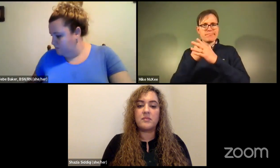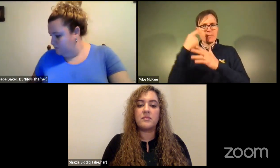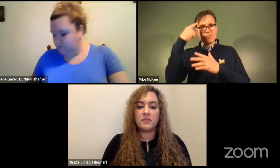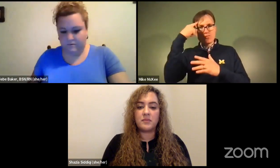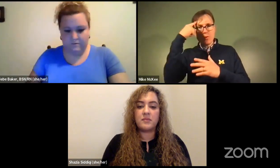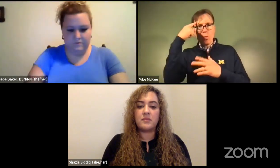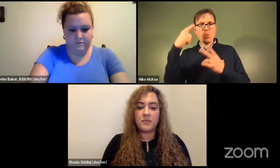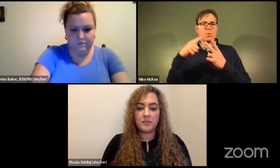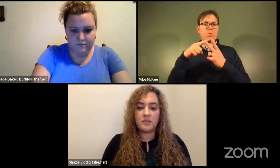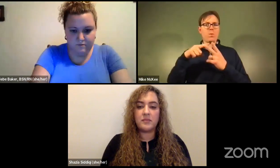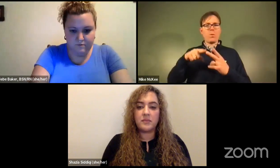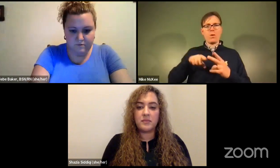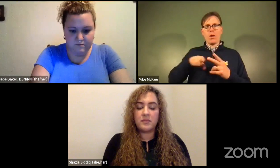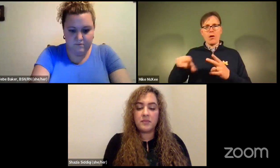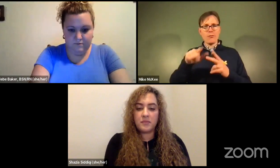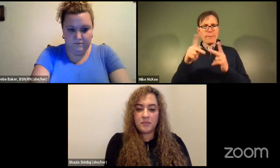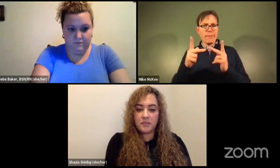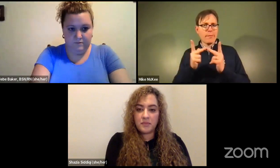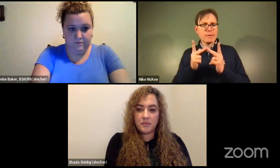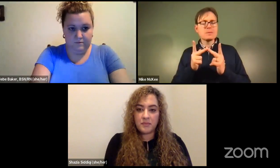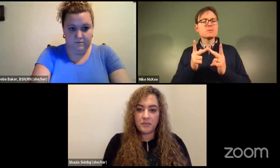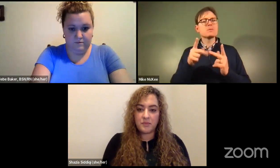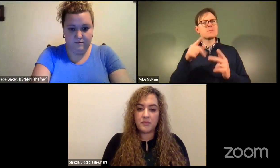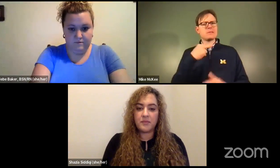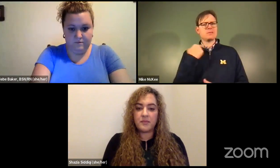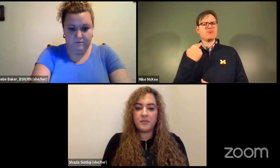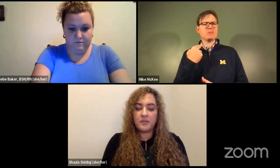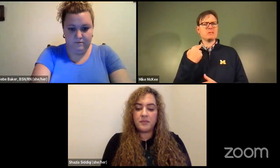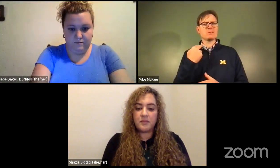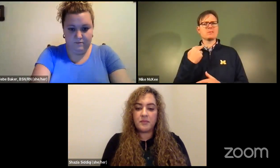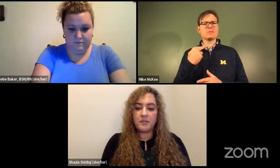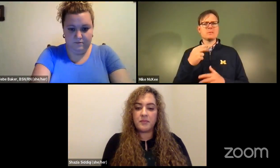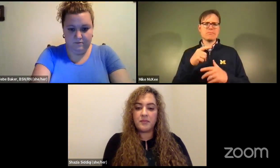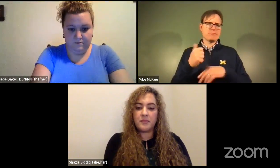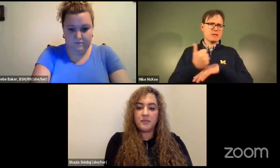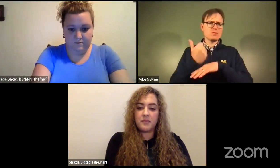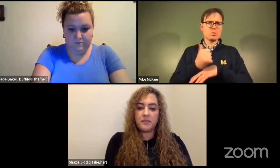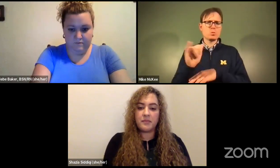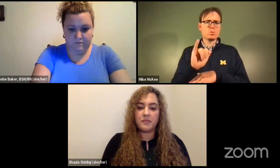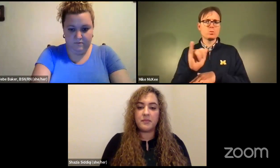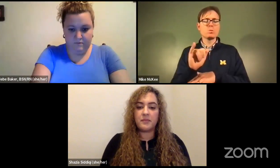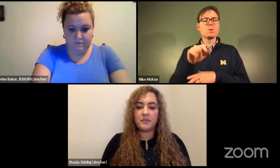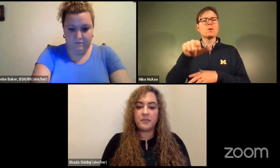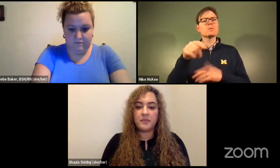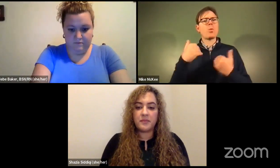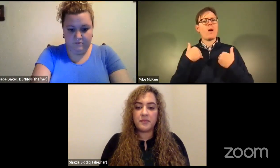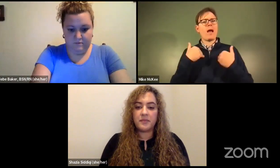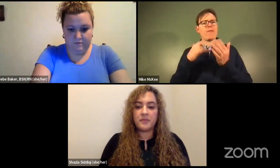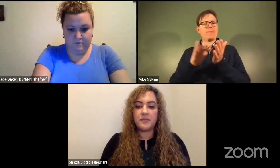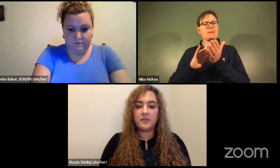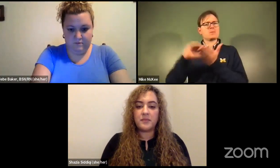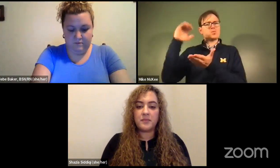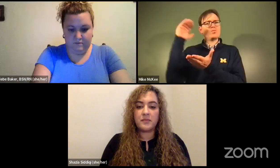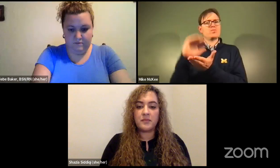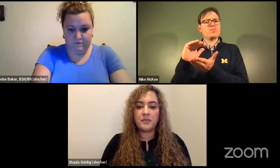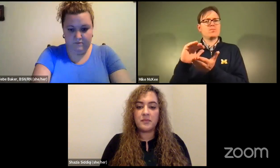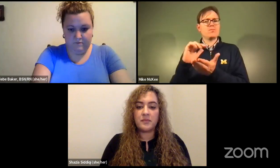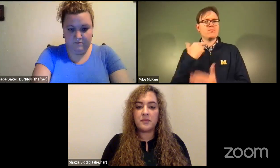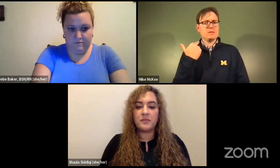blood will kind of hold for a minute, and that blood can get thicker, and then that could lead to a clot. So it's quite dangerous. So